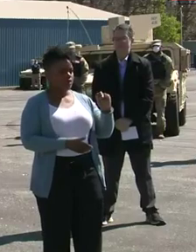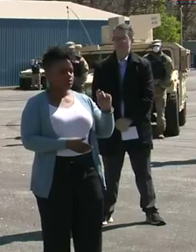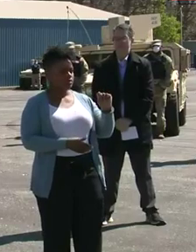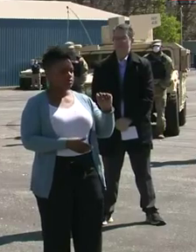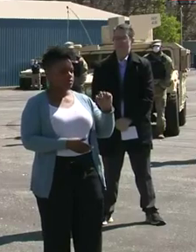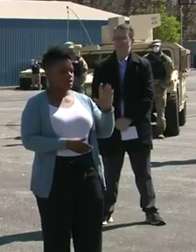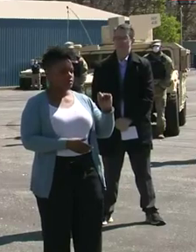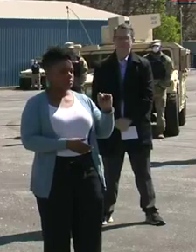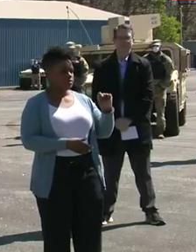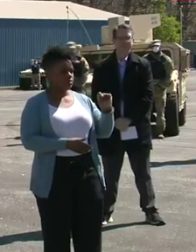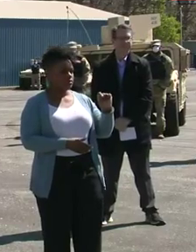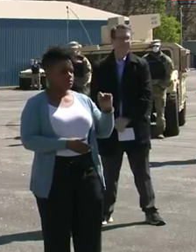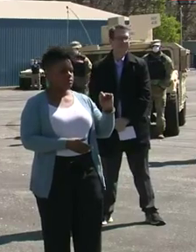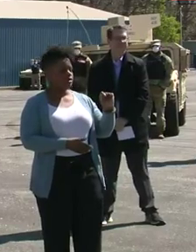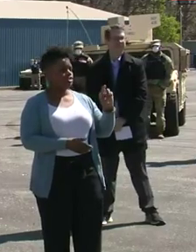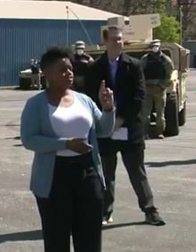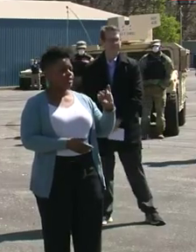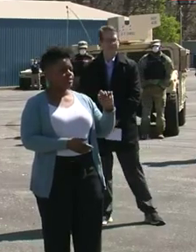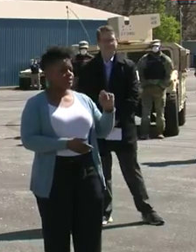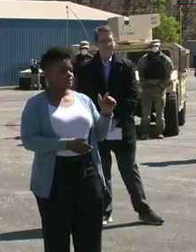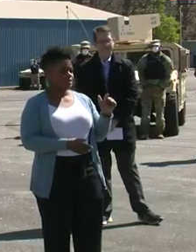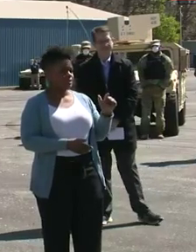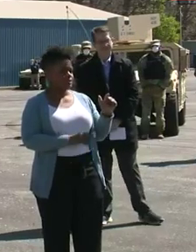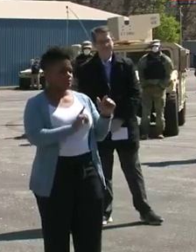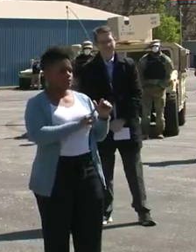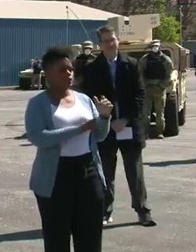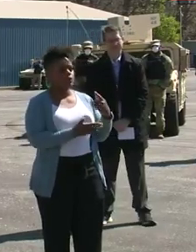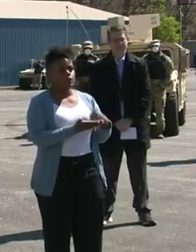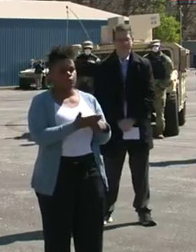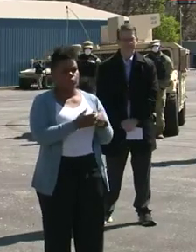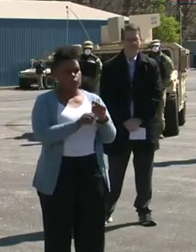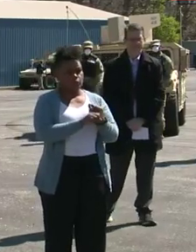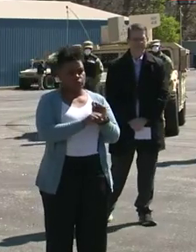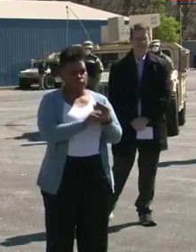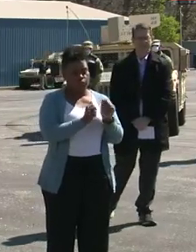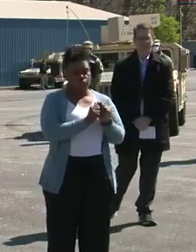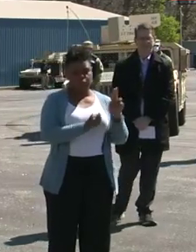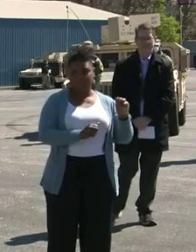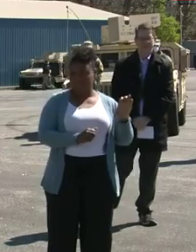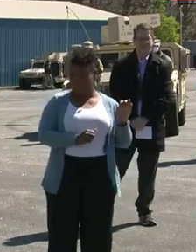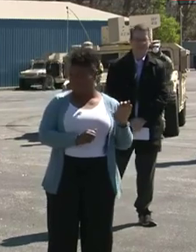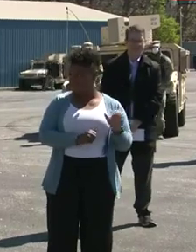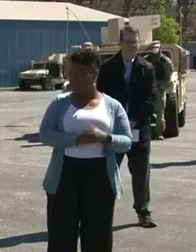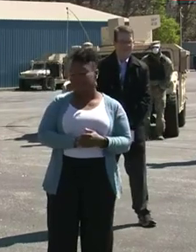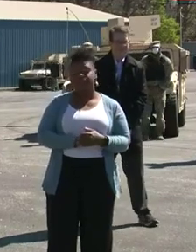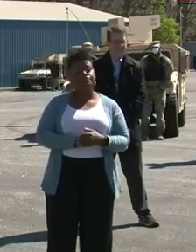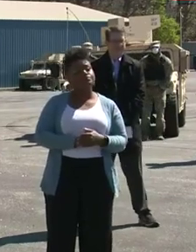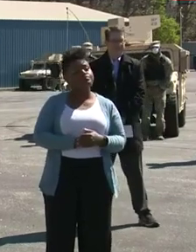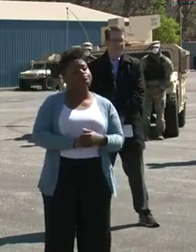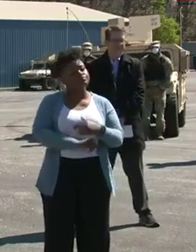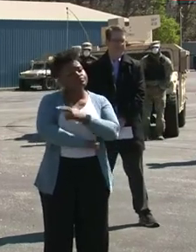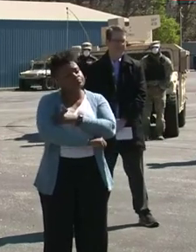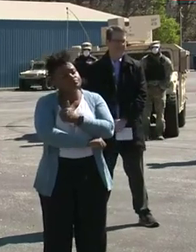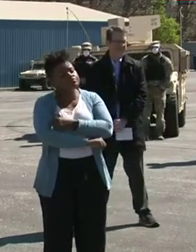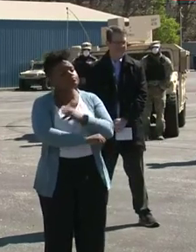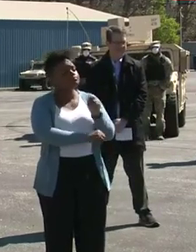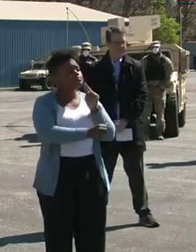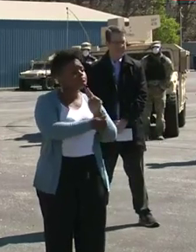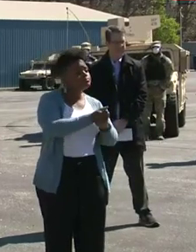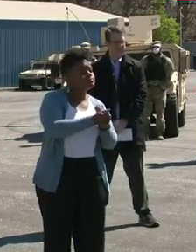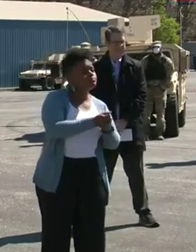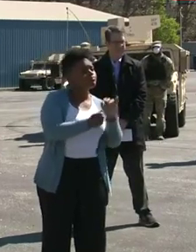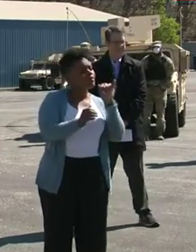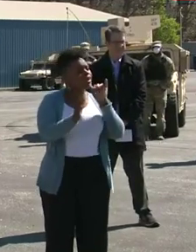So we have worked very collaboratively with United Medical Center, both for the hospital and the nursing facility, to identify